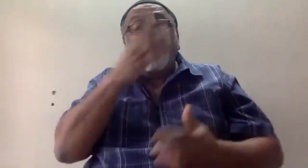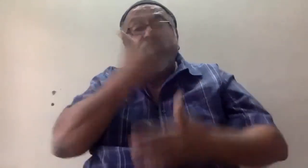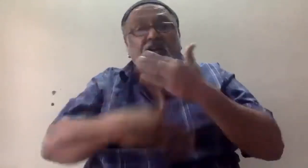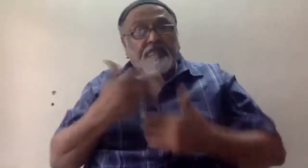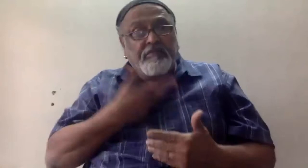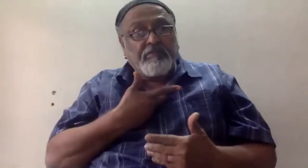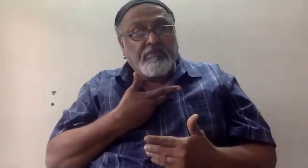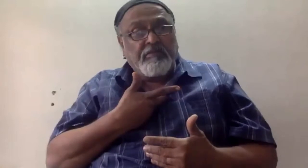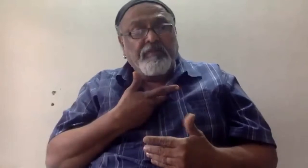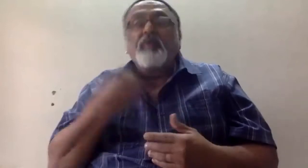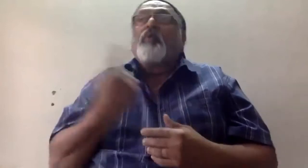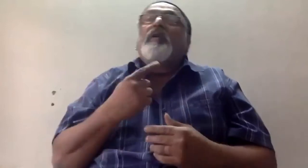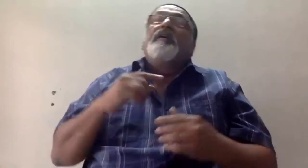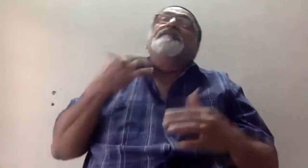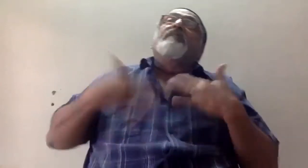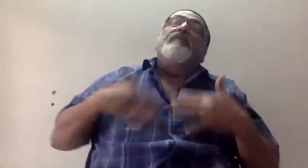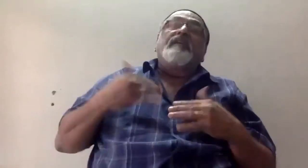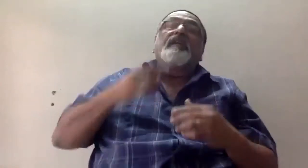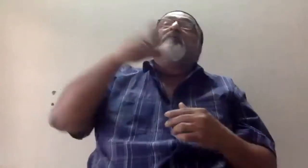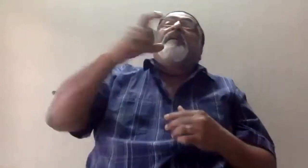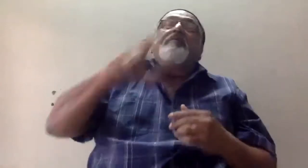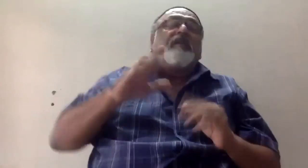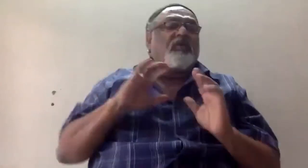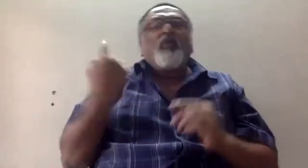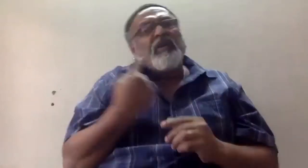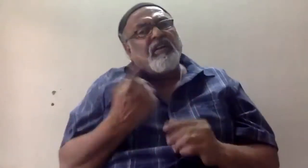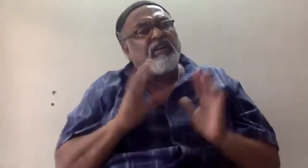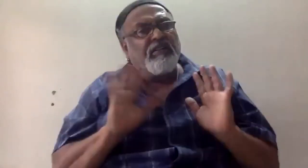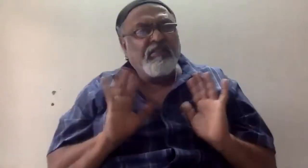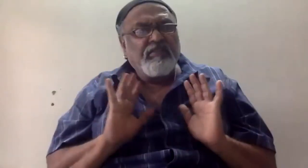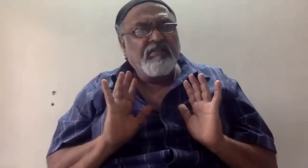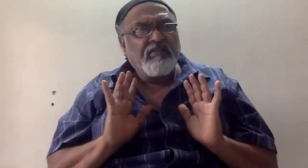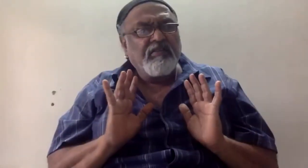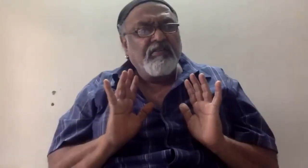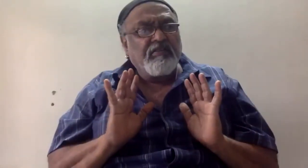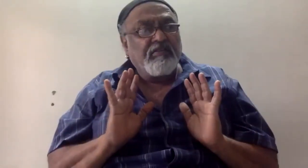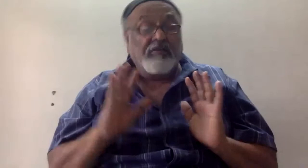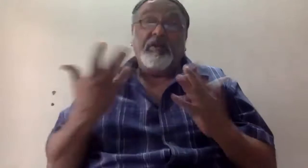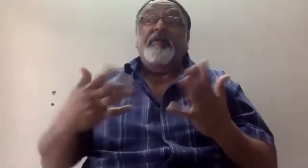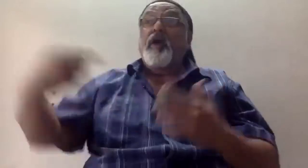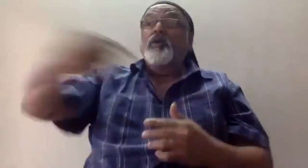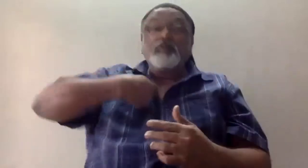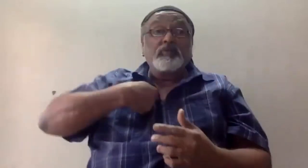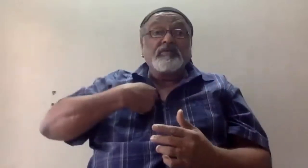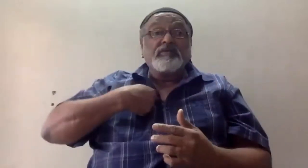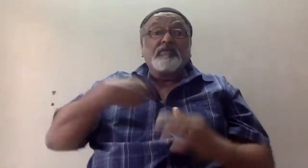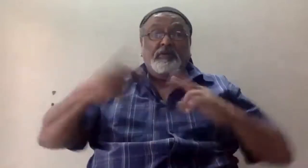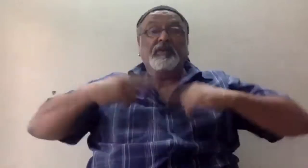just victims and complainants. They're often they can be as accused, as respondents. They need to defend